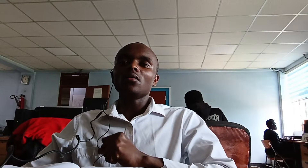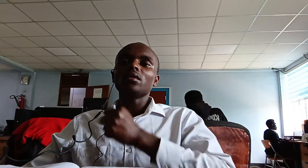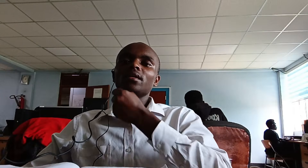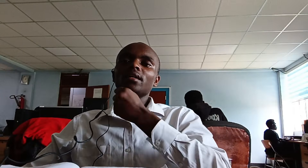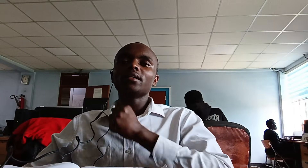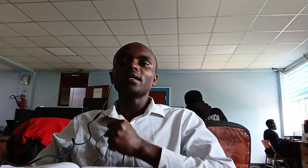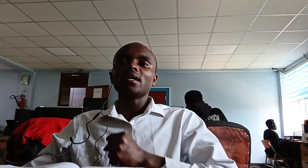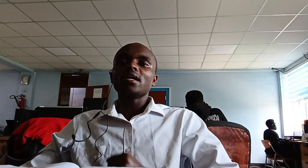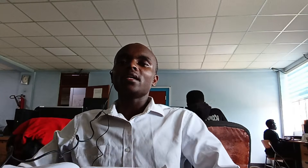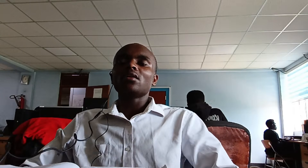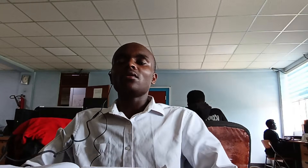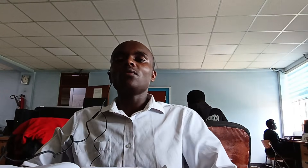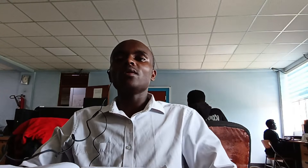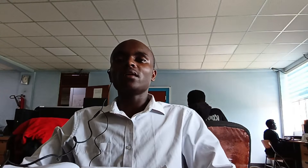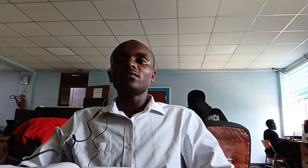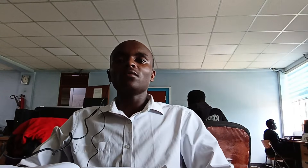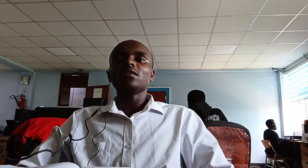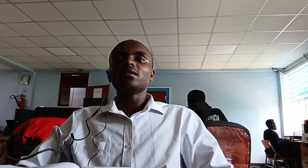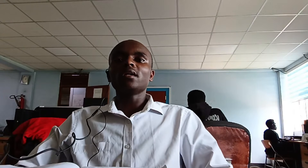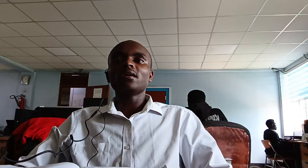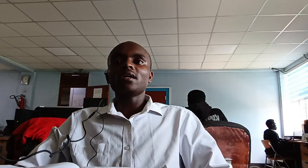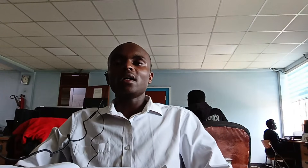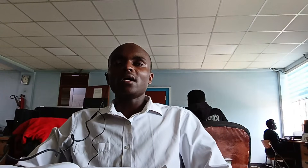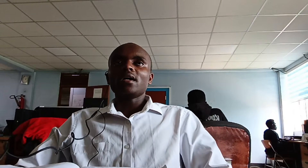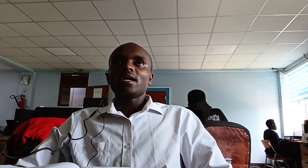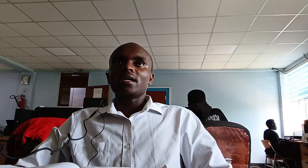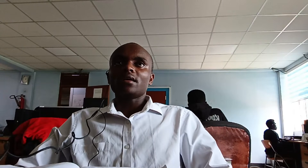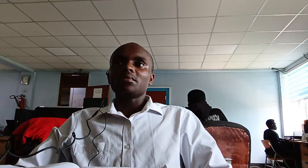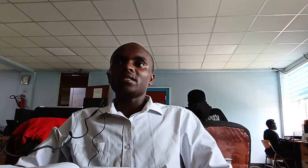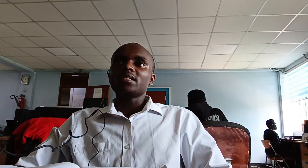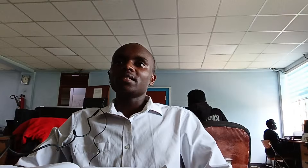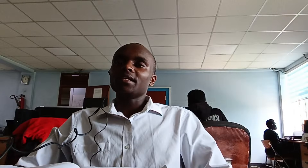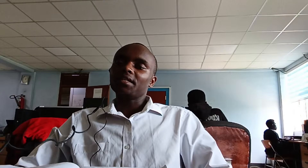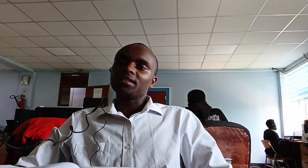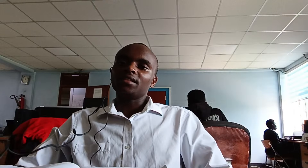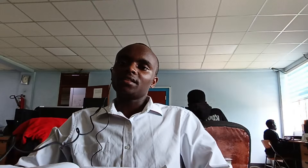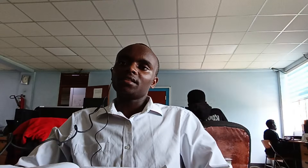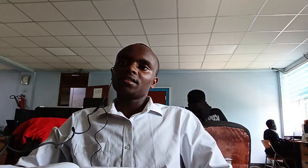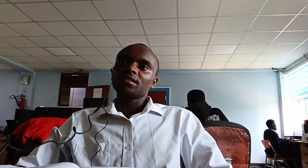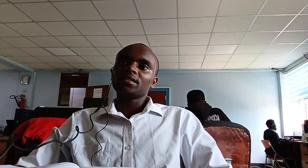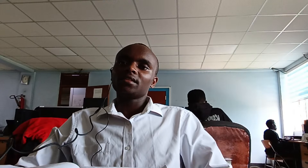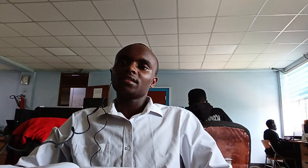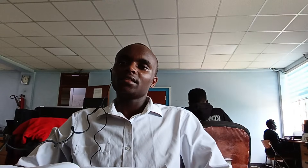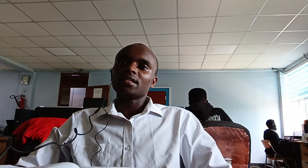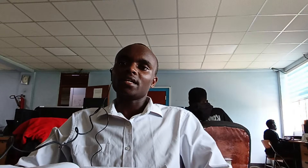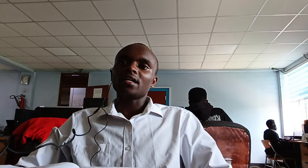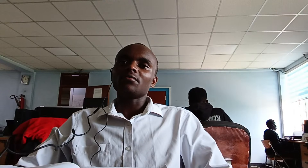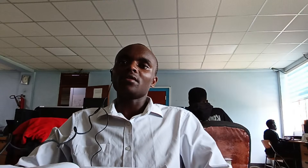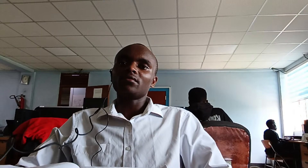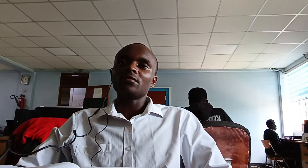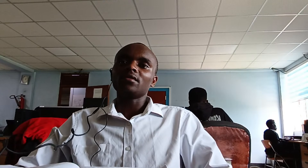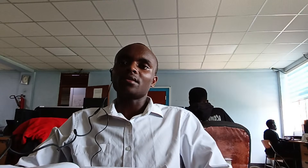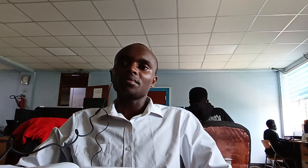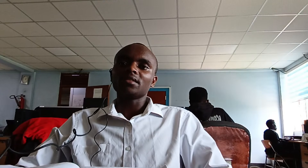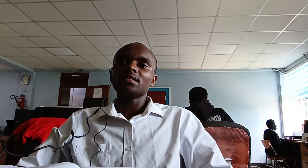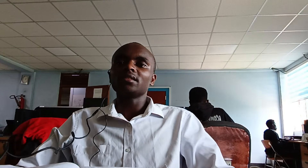old. And now we have old representing age. Yeah, we have old representing